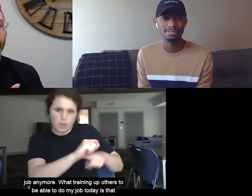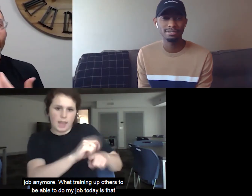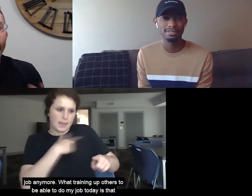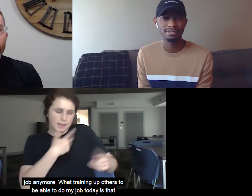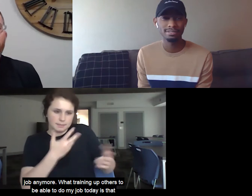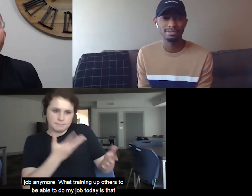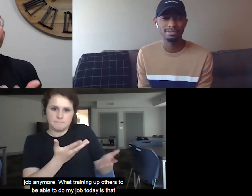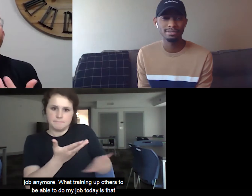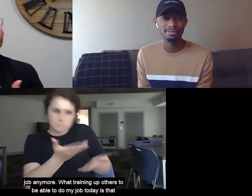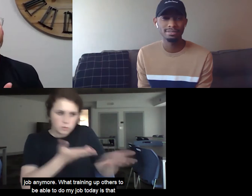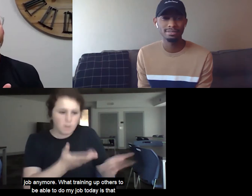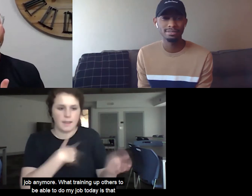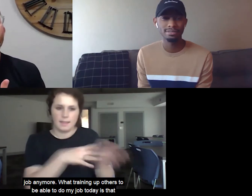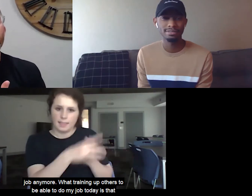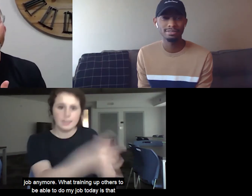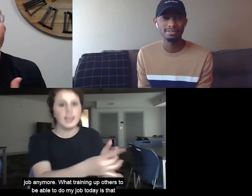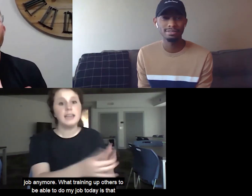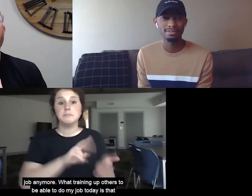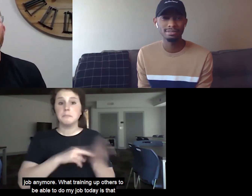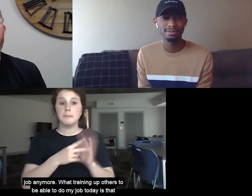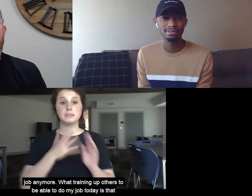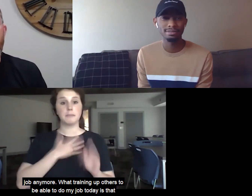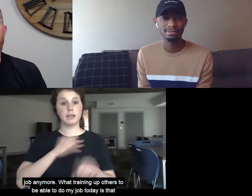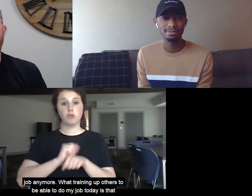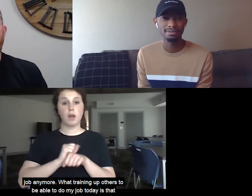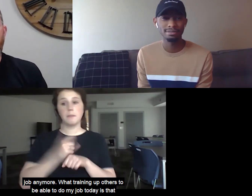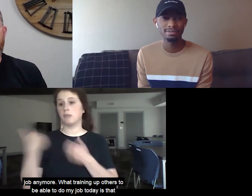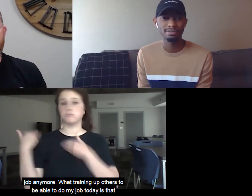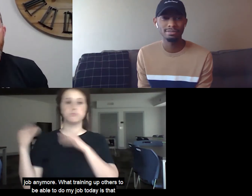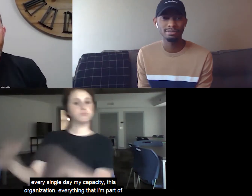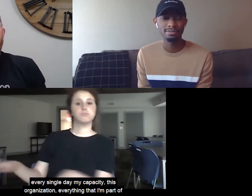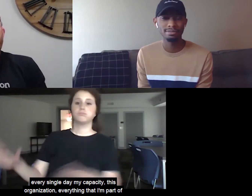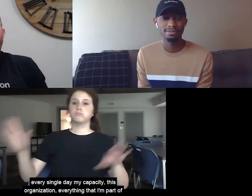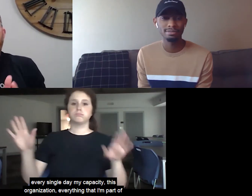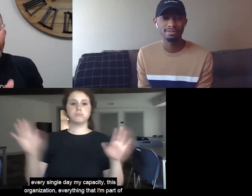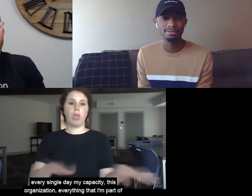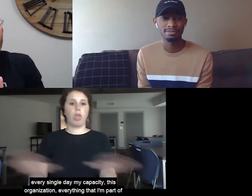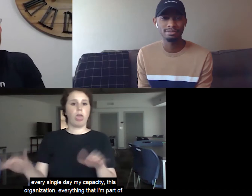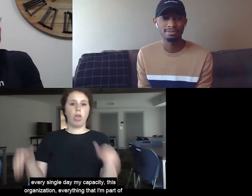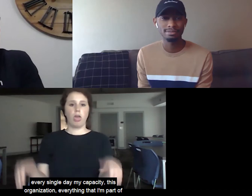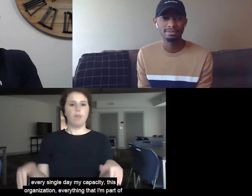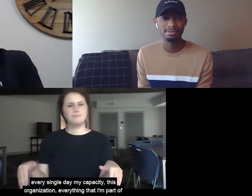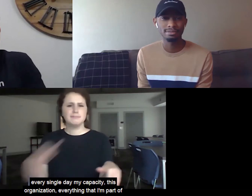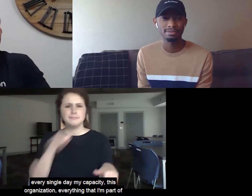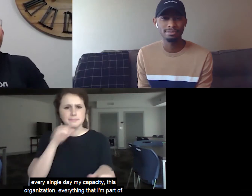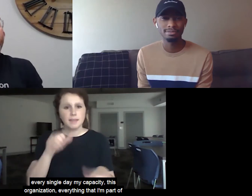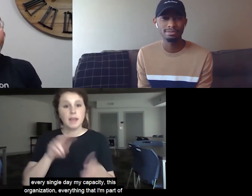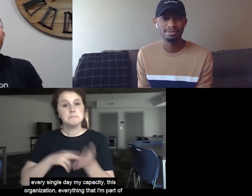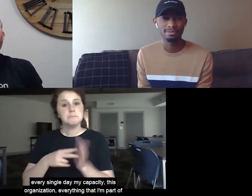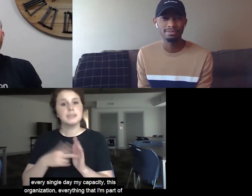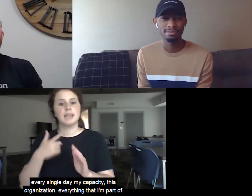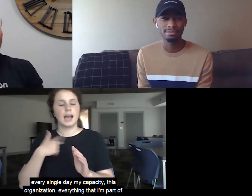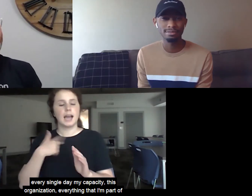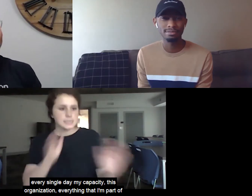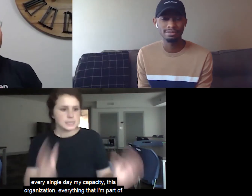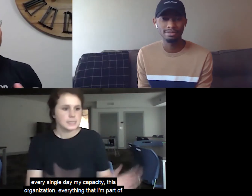anymore. What training up others to be able to do my job today is that every single day,